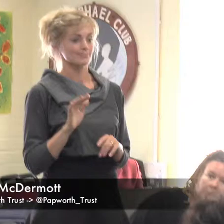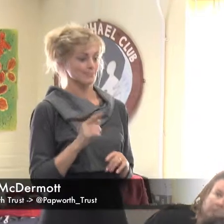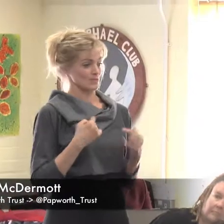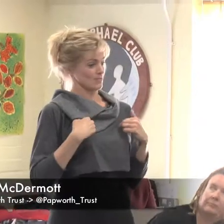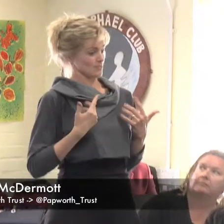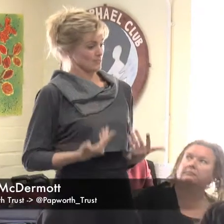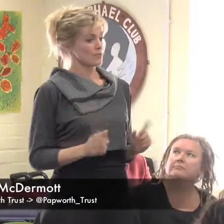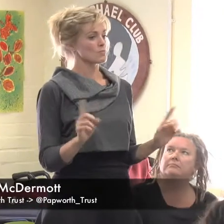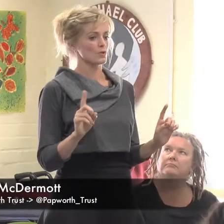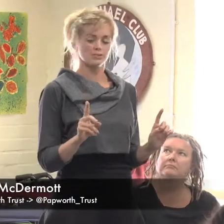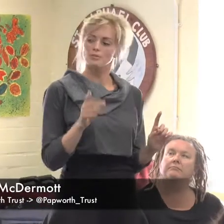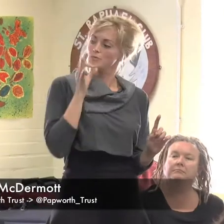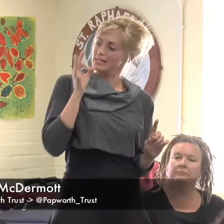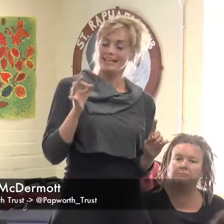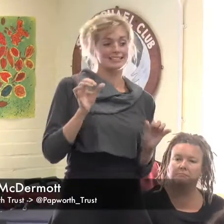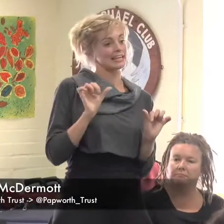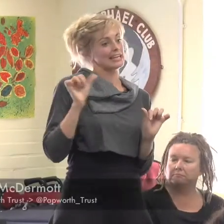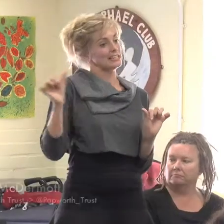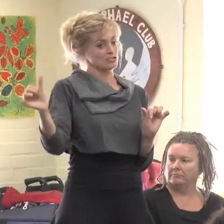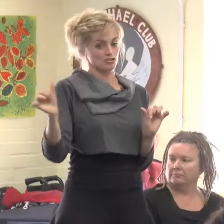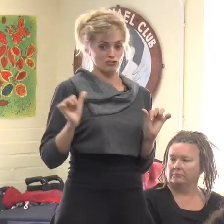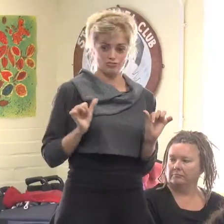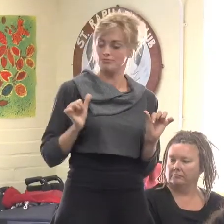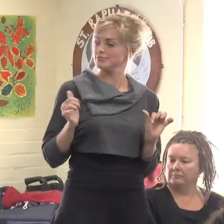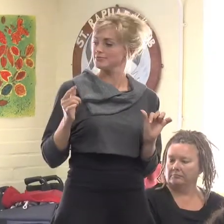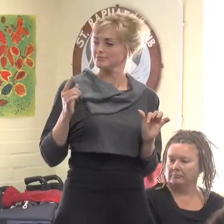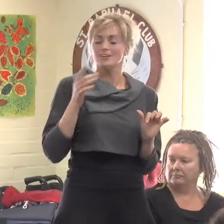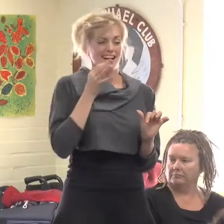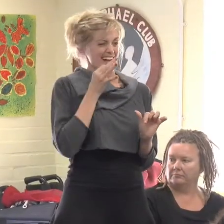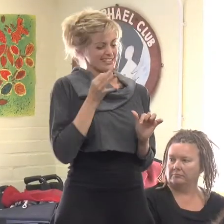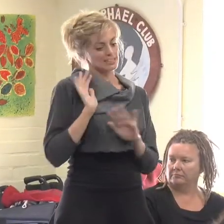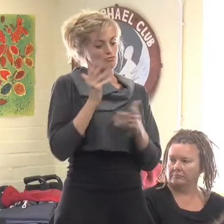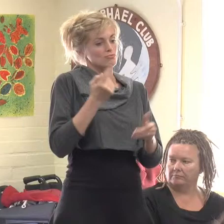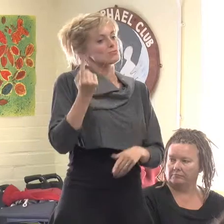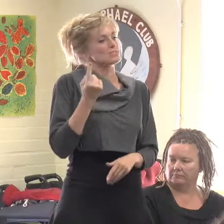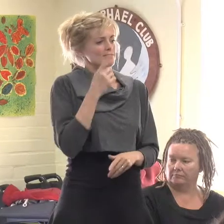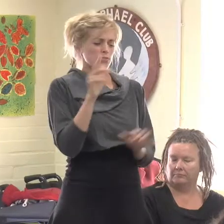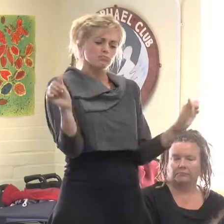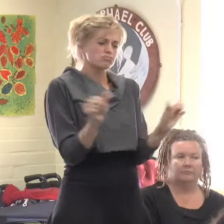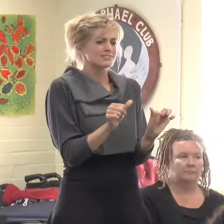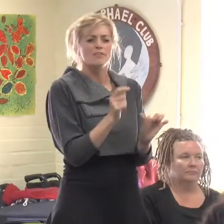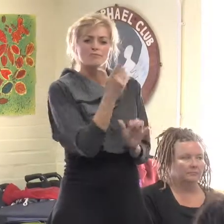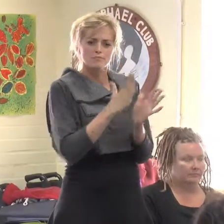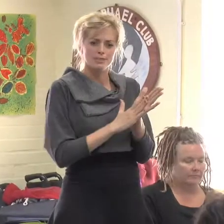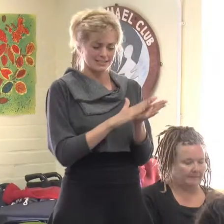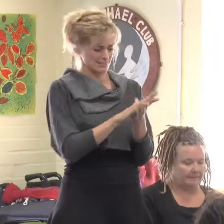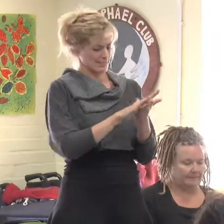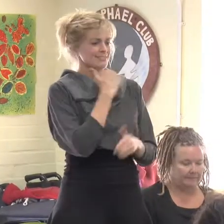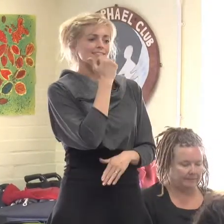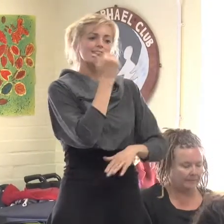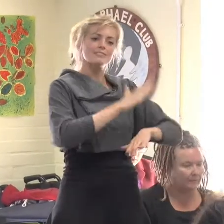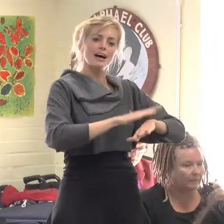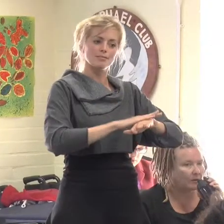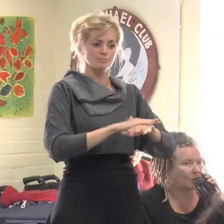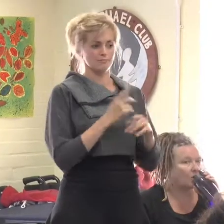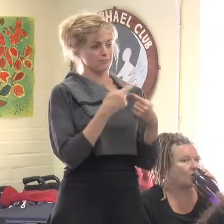going to do is I'm going to go to each of them in turn. I would ask you to keep your intro to a couple of minutes, please, to make sure we've got as much opportunity